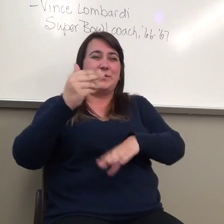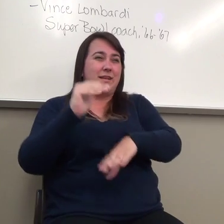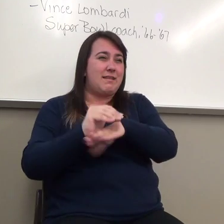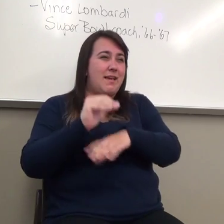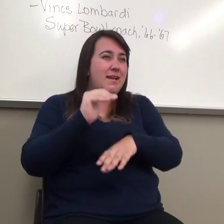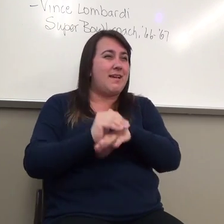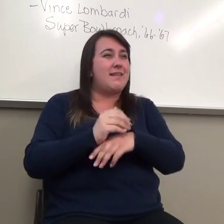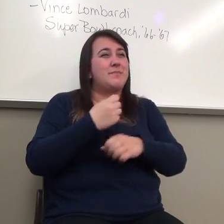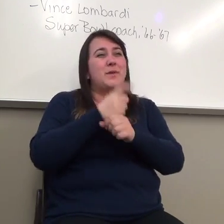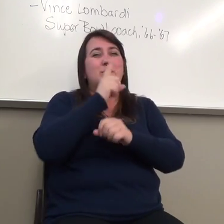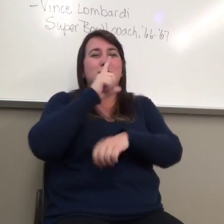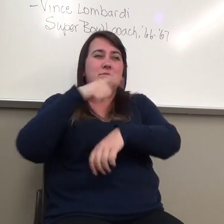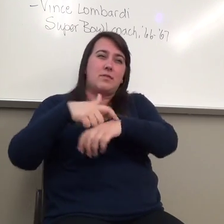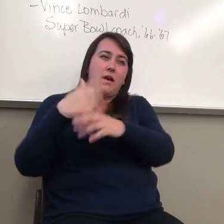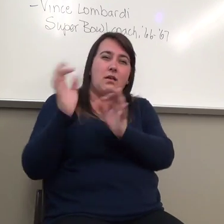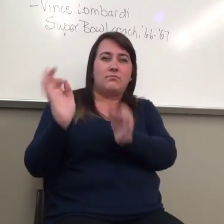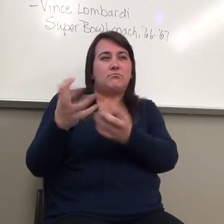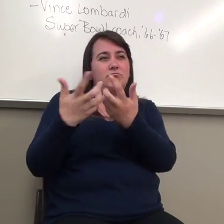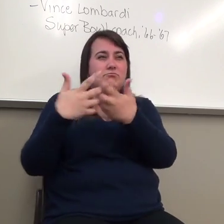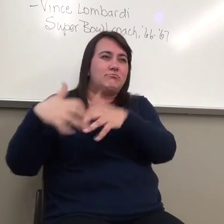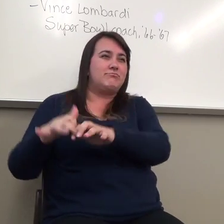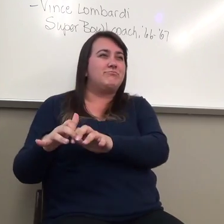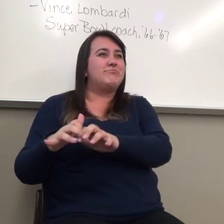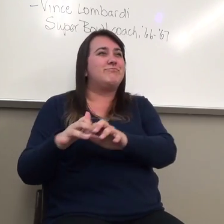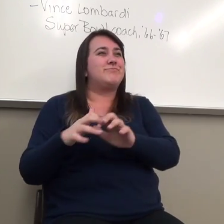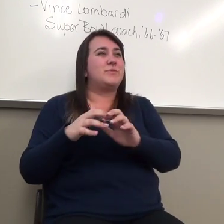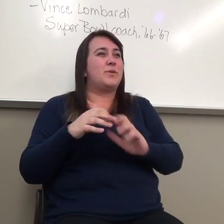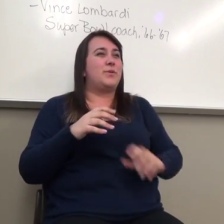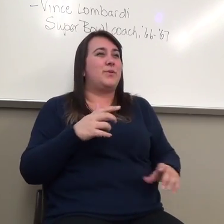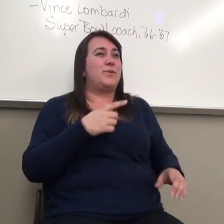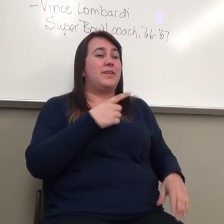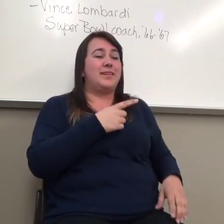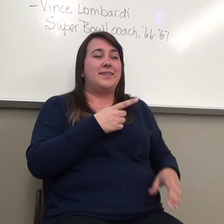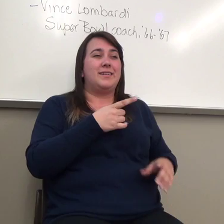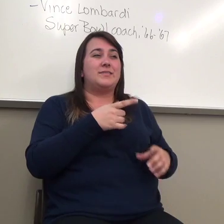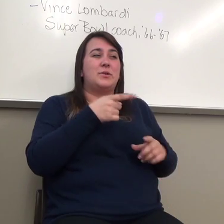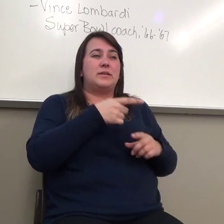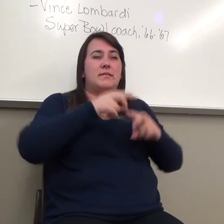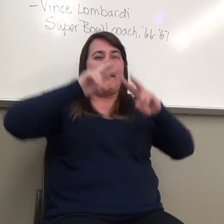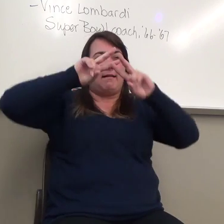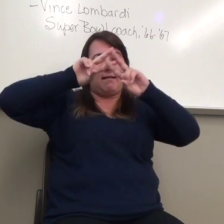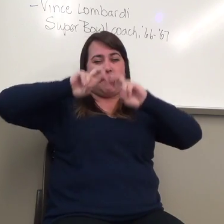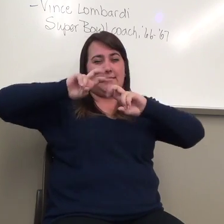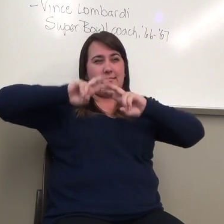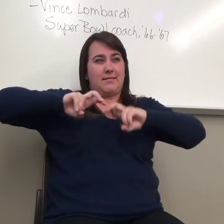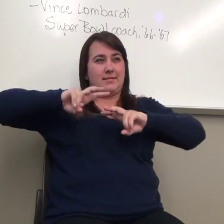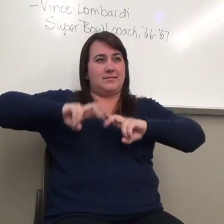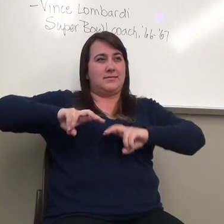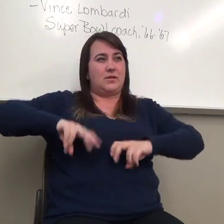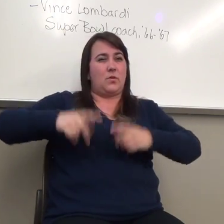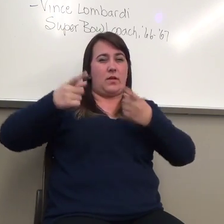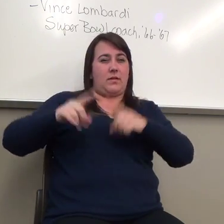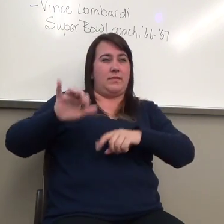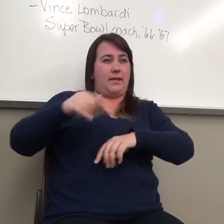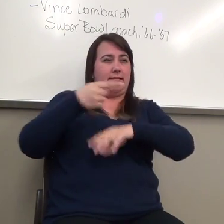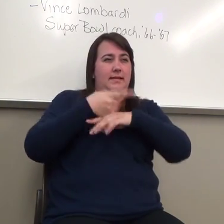sure the timing was right. So in other words, he's analyzing what it was that made that